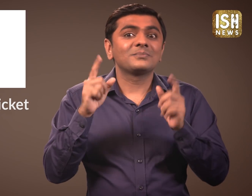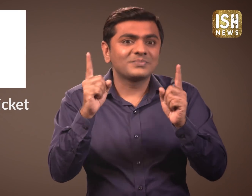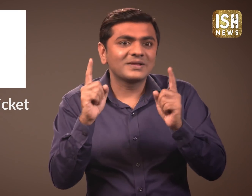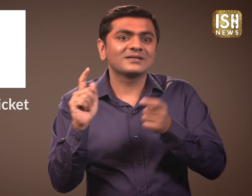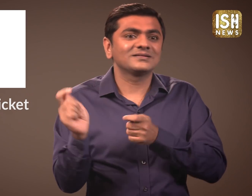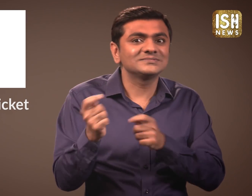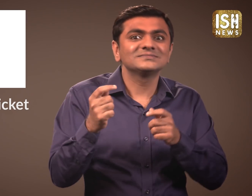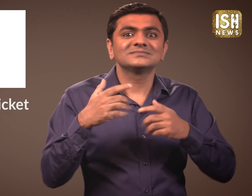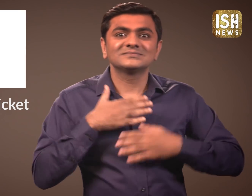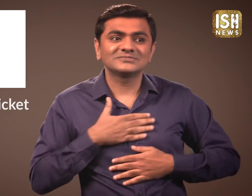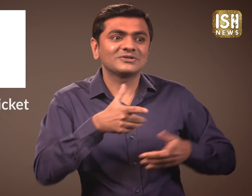cancelled.